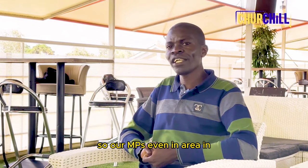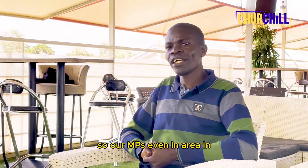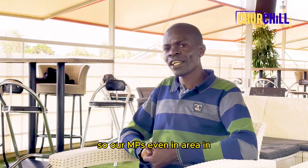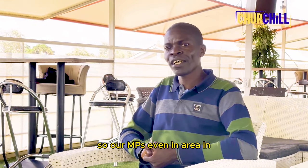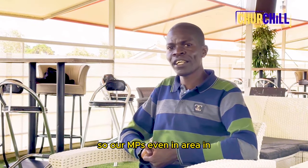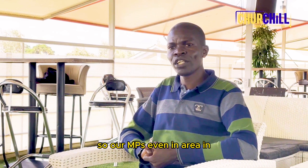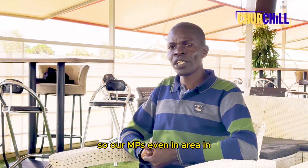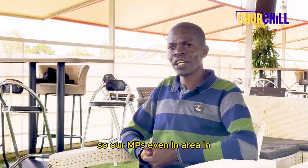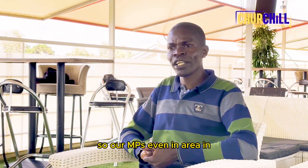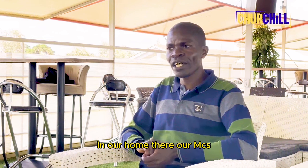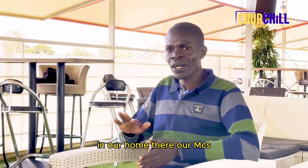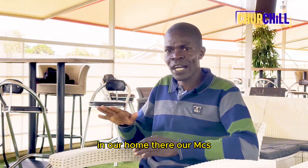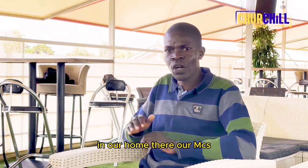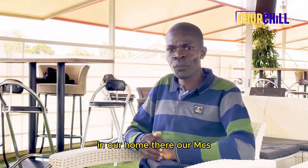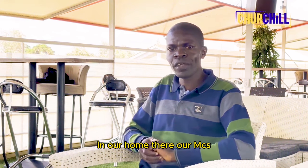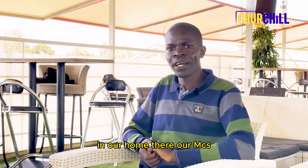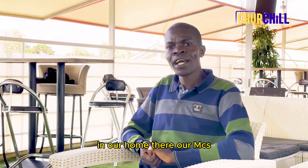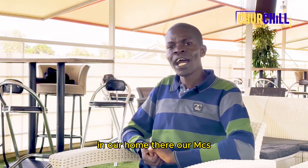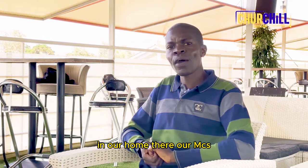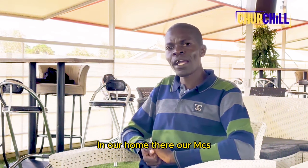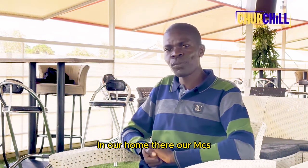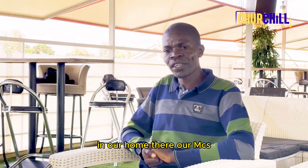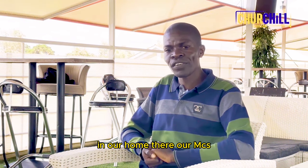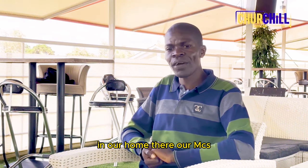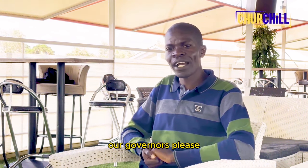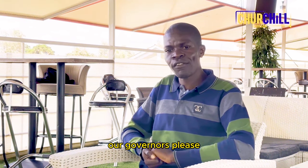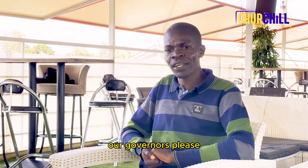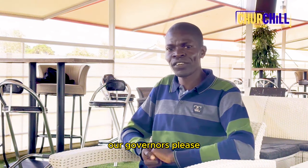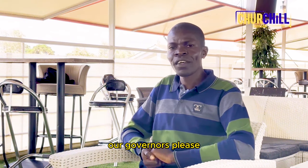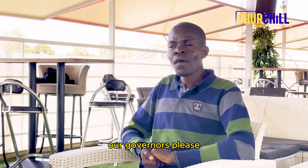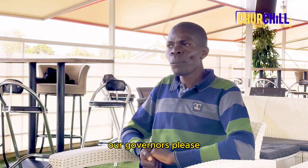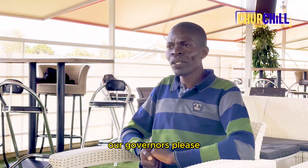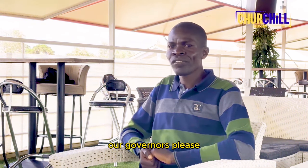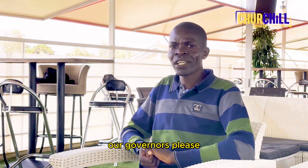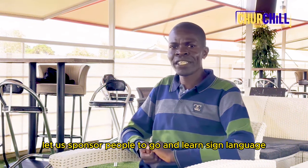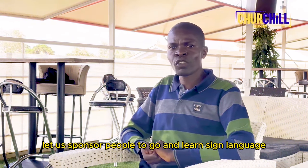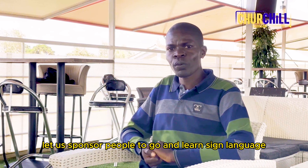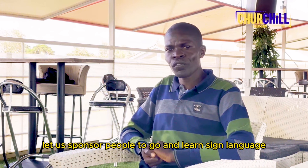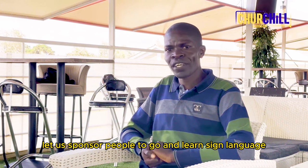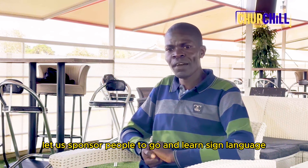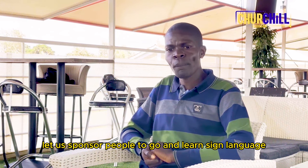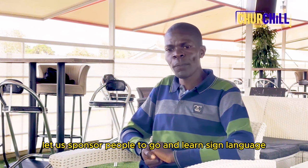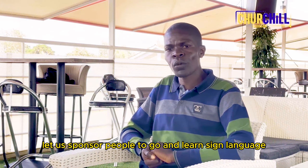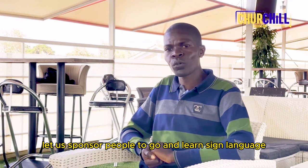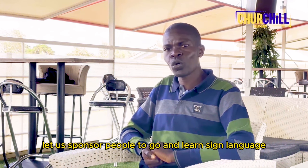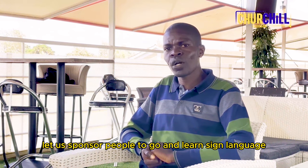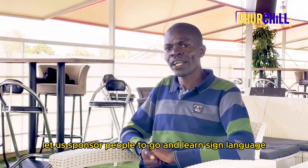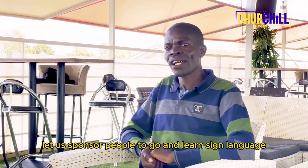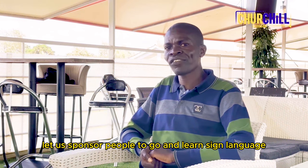in area, in our home there, our MCs, our governors, please let us sponsor people to go and learn